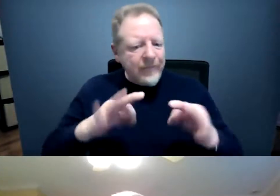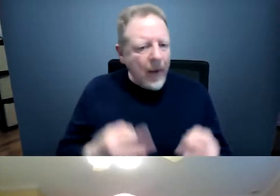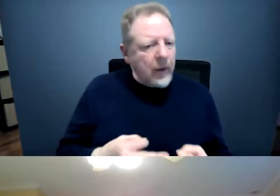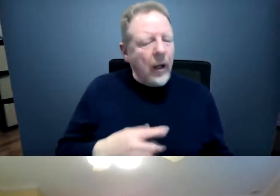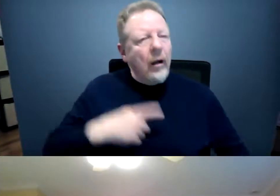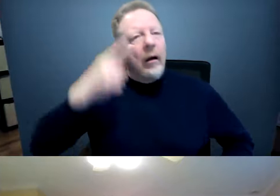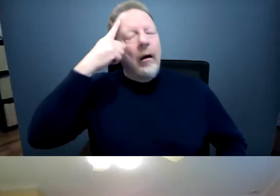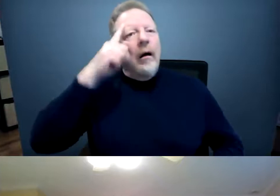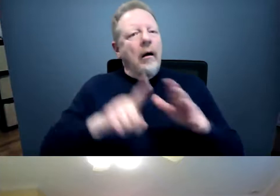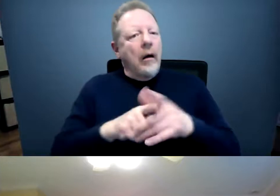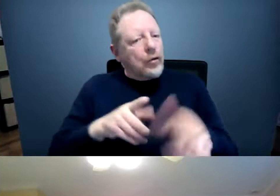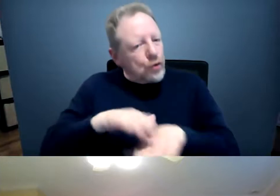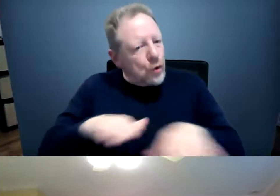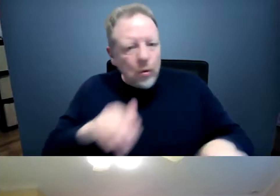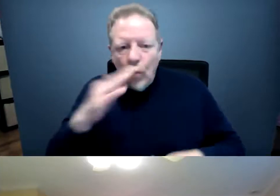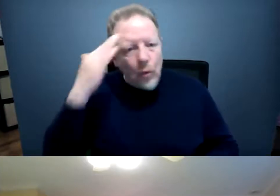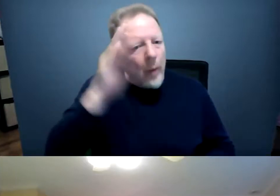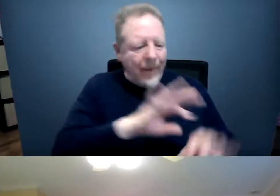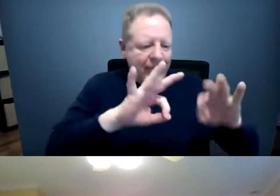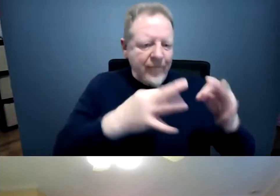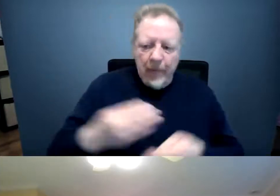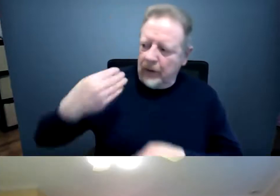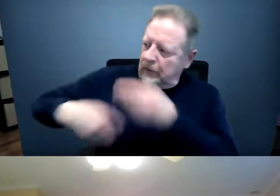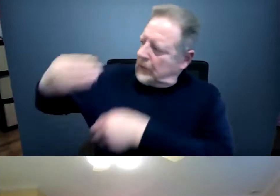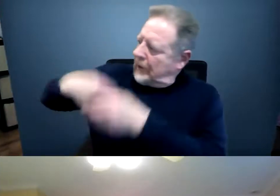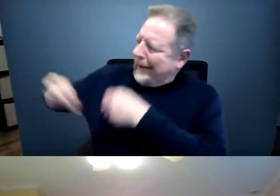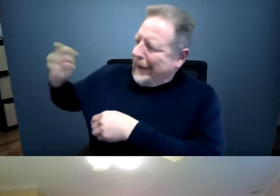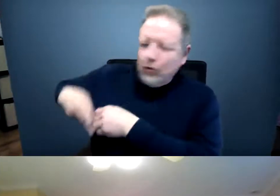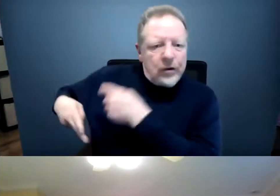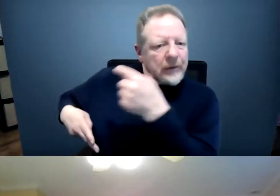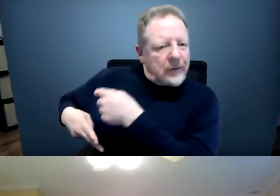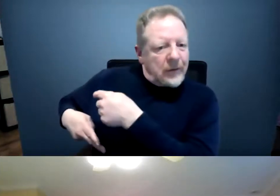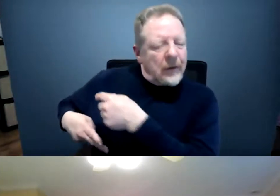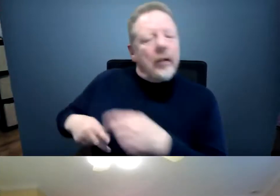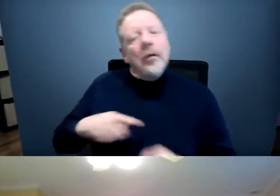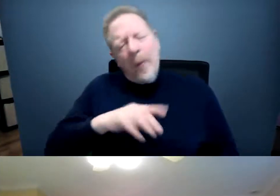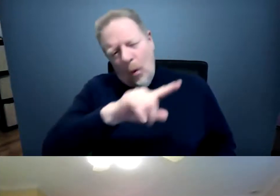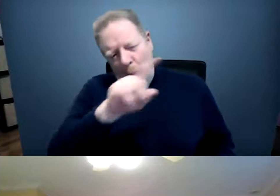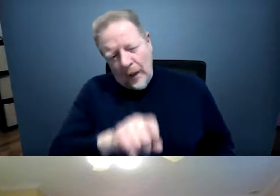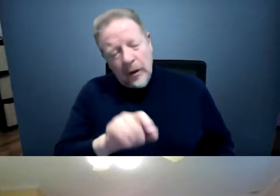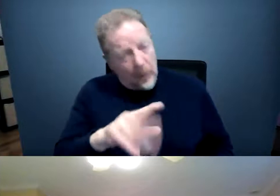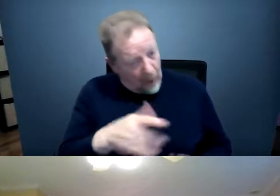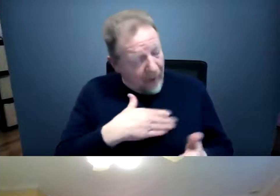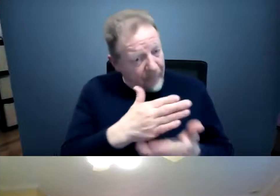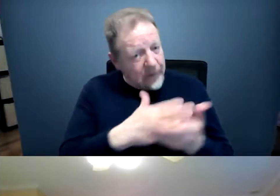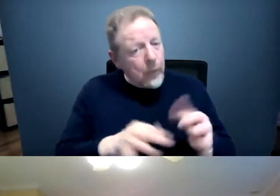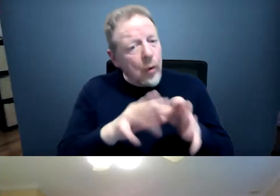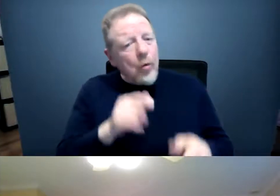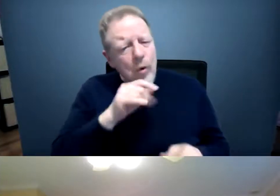very helpful. Thank you. Yes. My question is, are there interpreters who specialize in pediatric medical